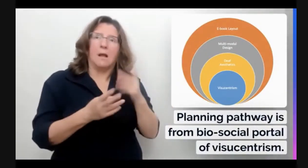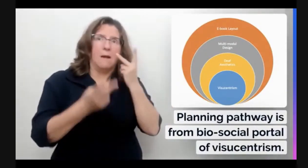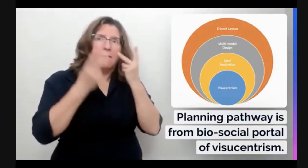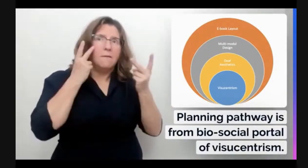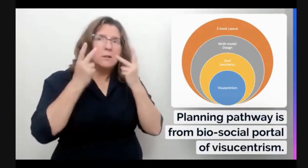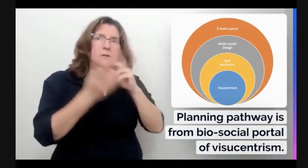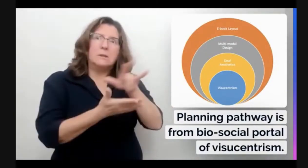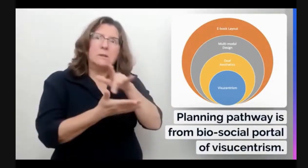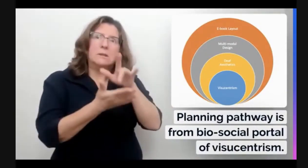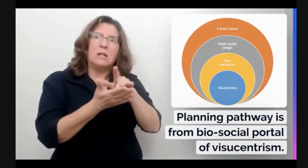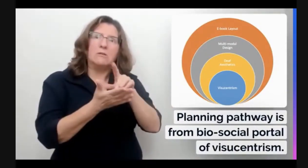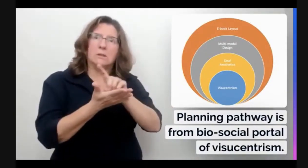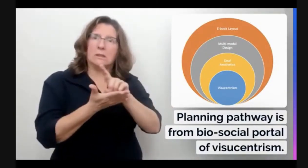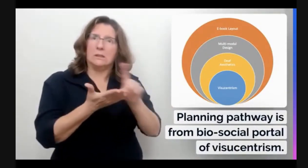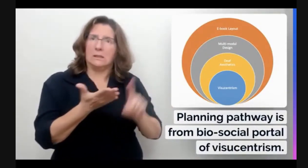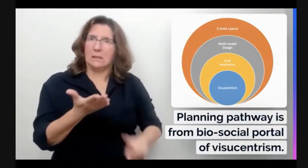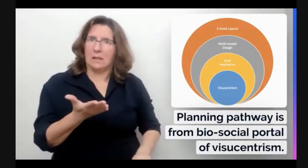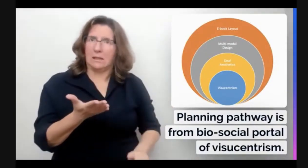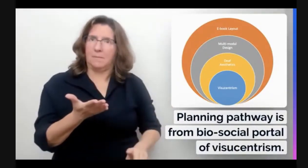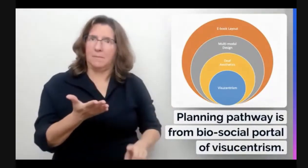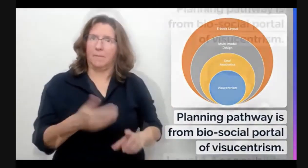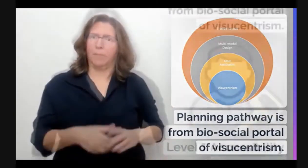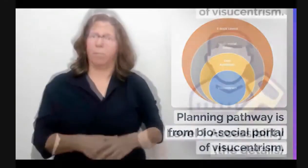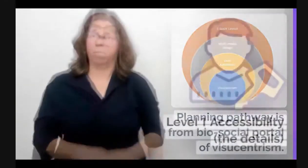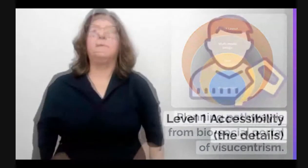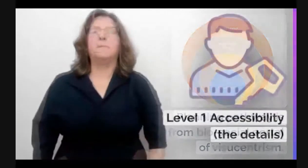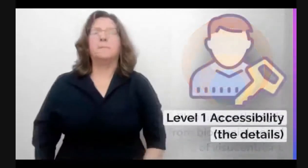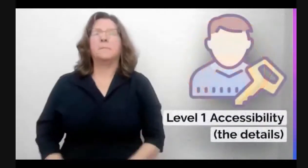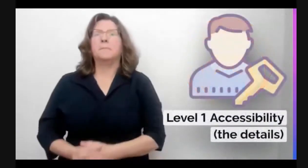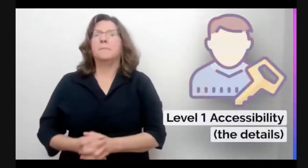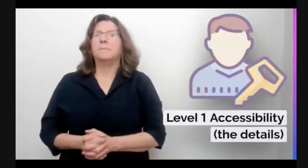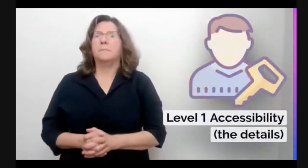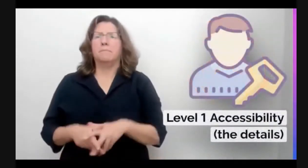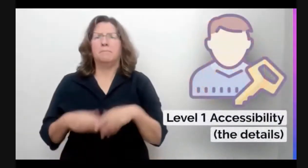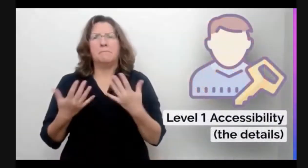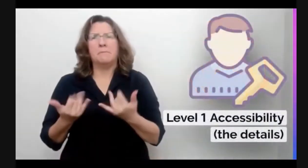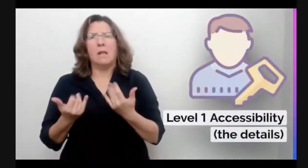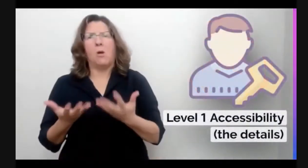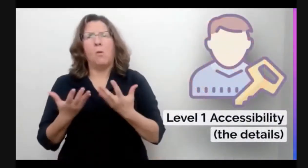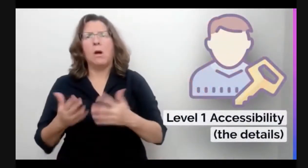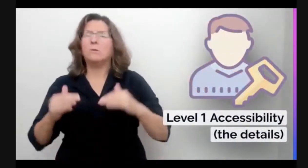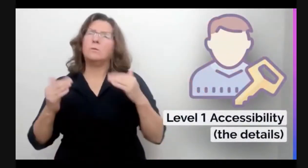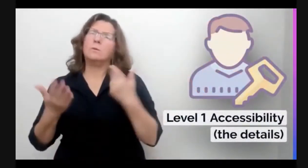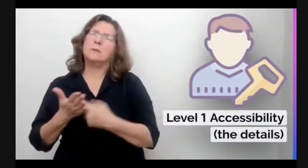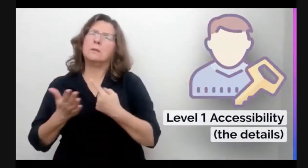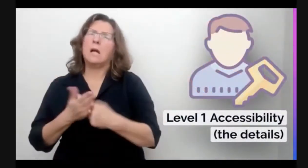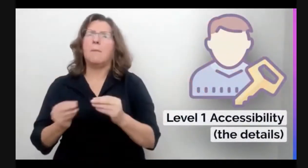These relationships are at the heart of visuocentric design.